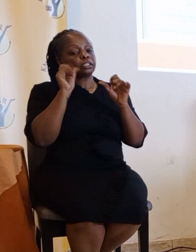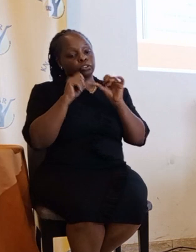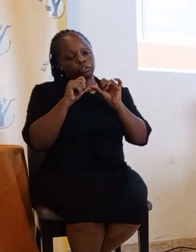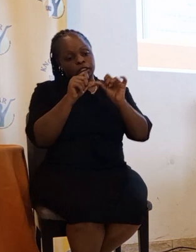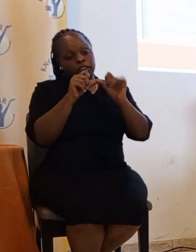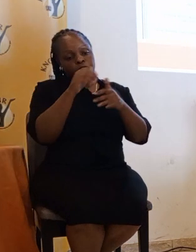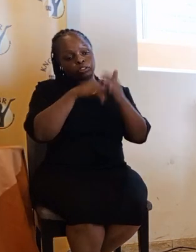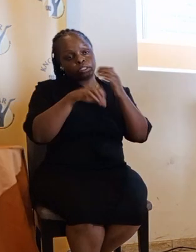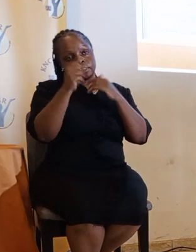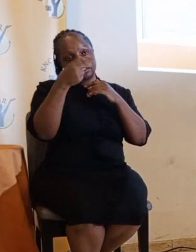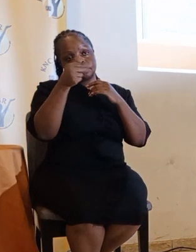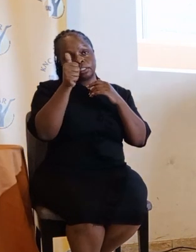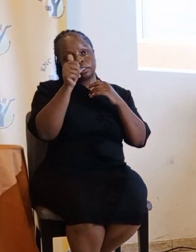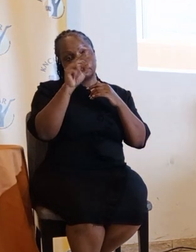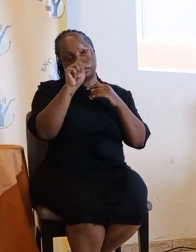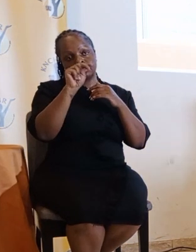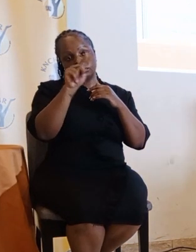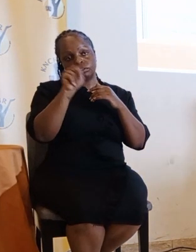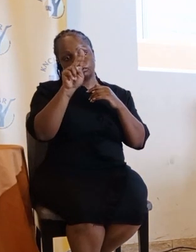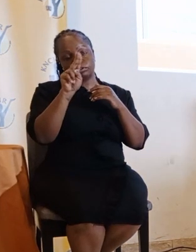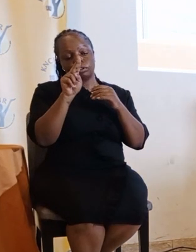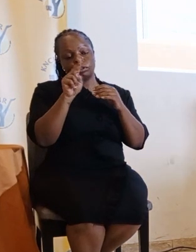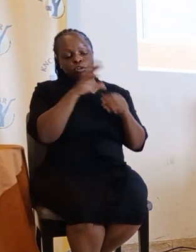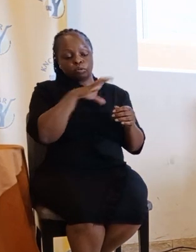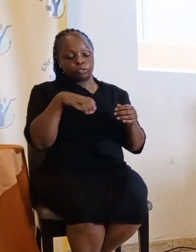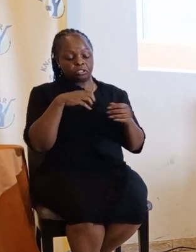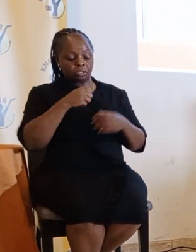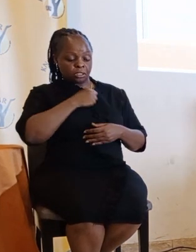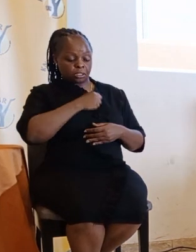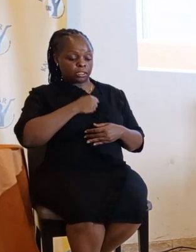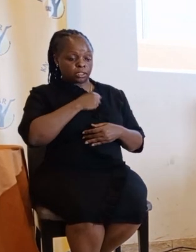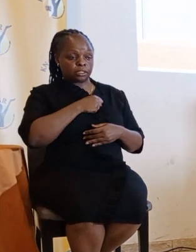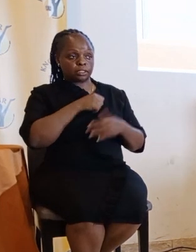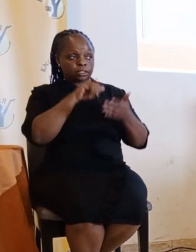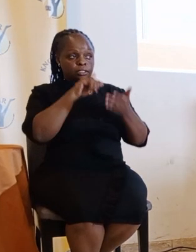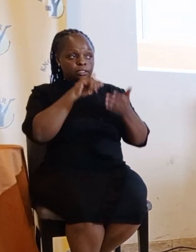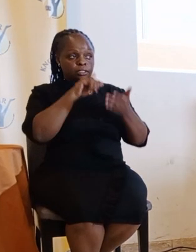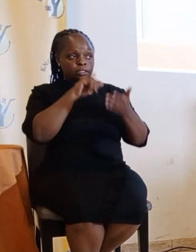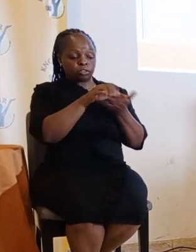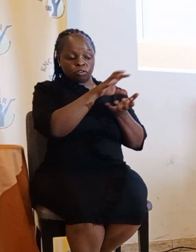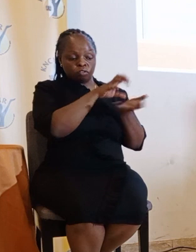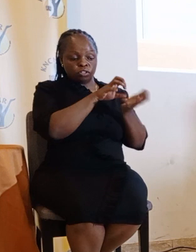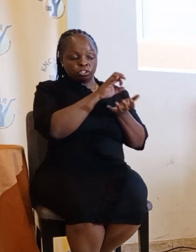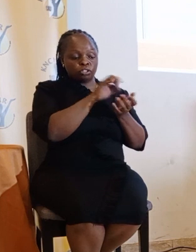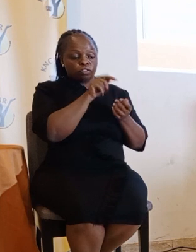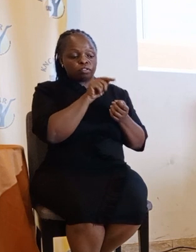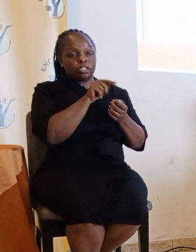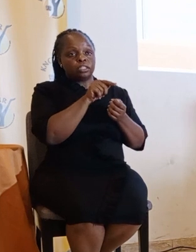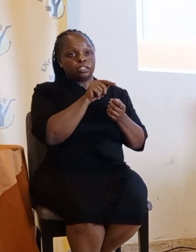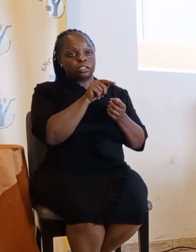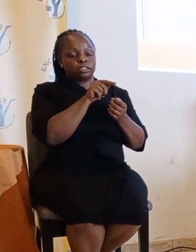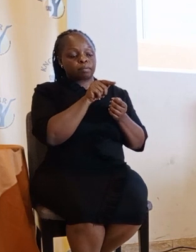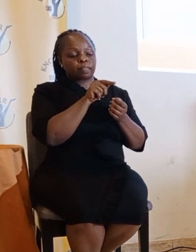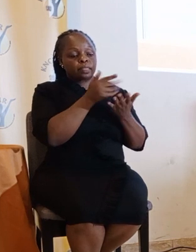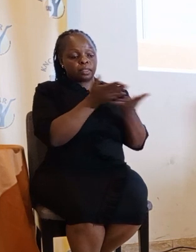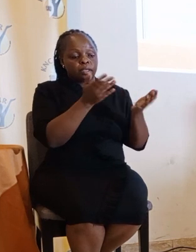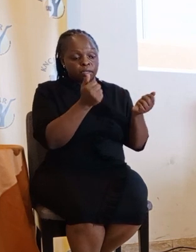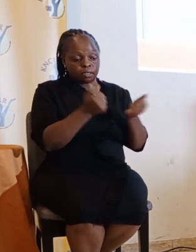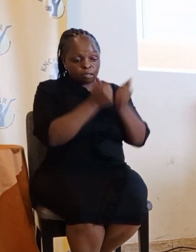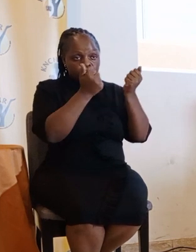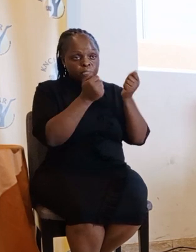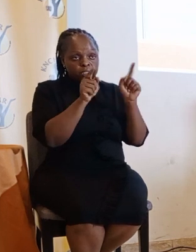in Shanzu Law Courts. The Commission regrets that the atrocity of this magnitude occurred